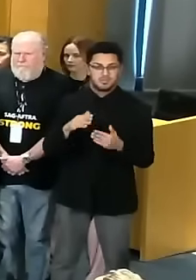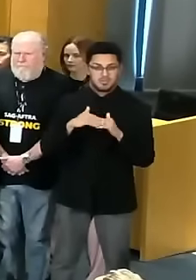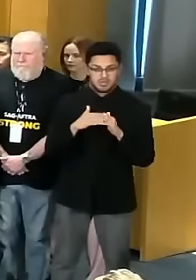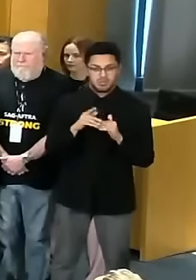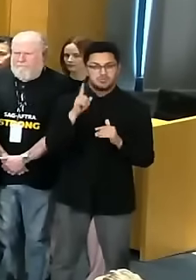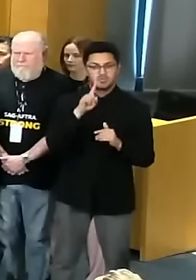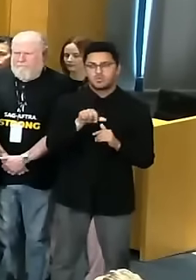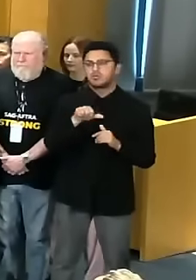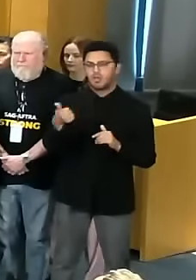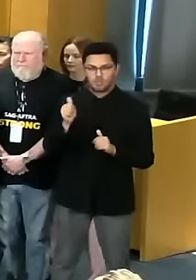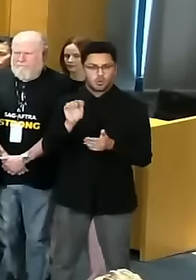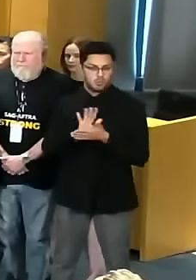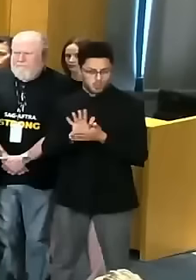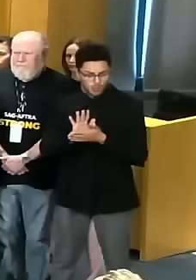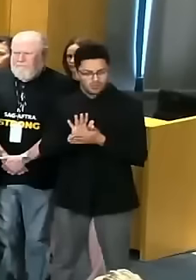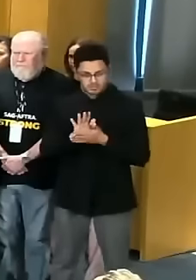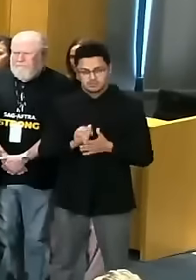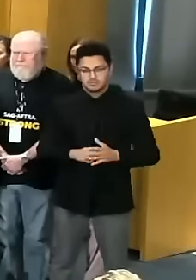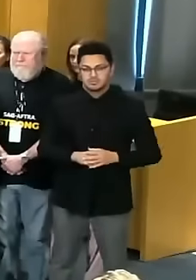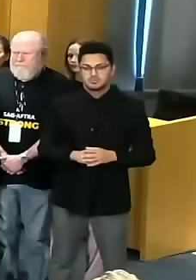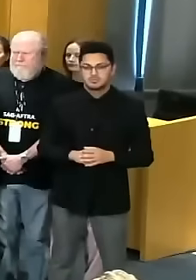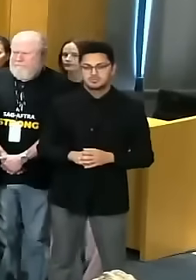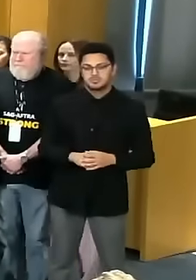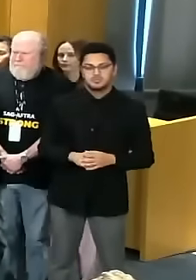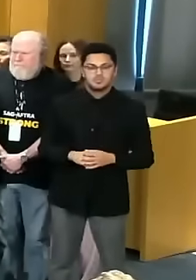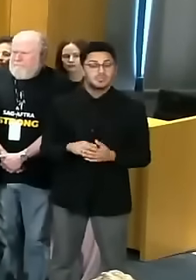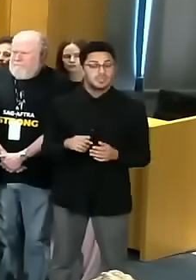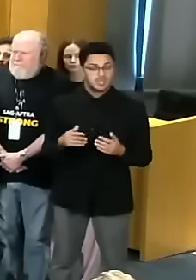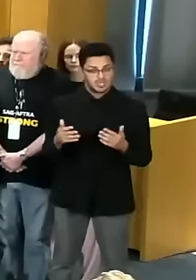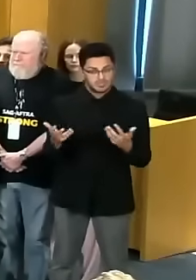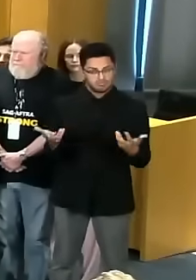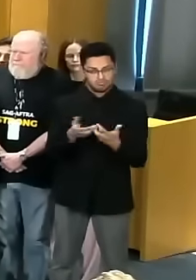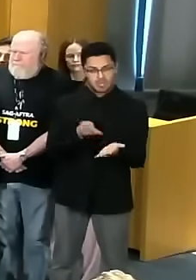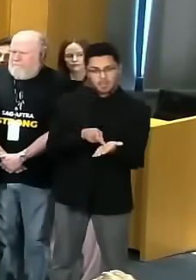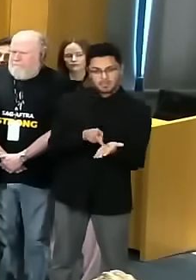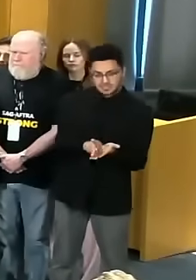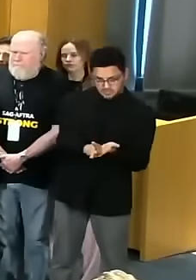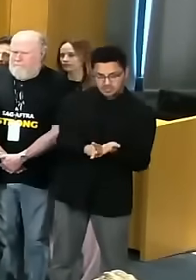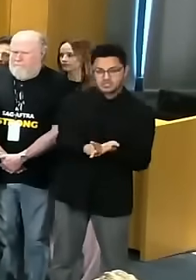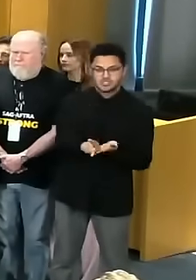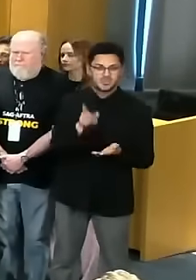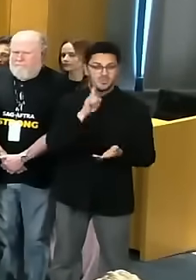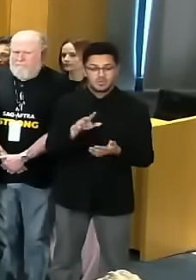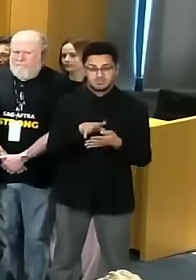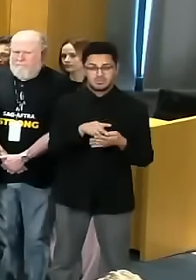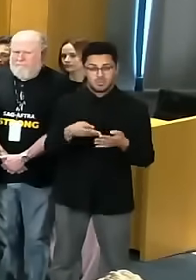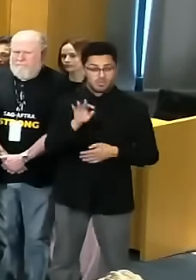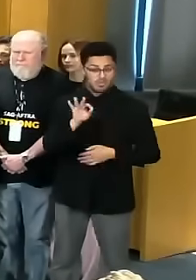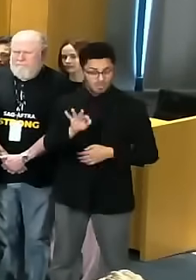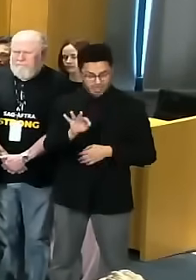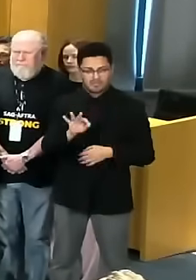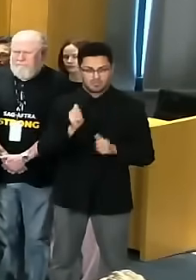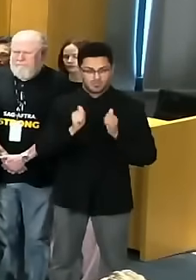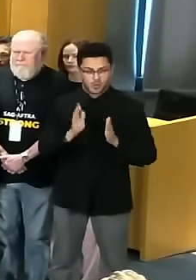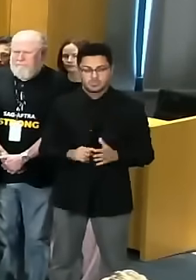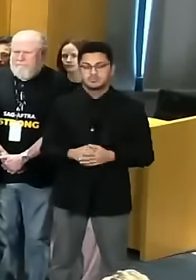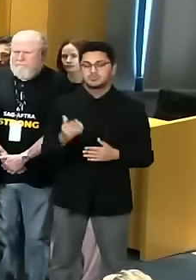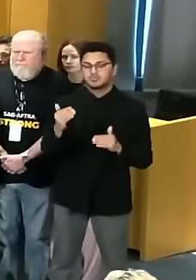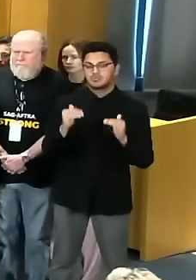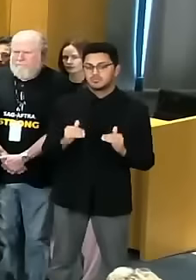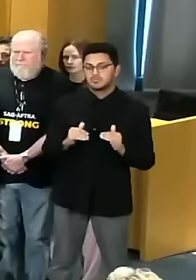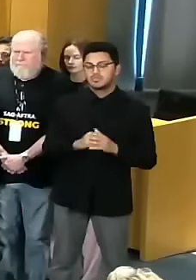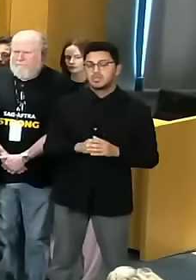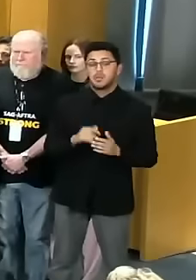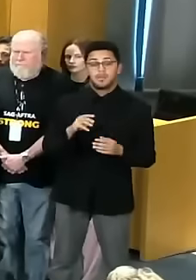motion pictures. We have substantial increases to compensation for Schedule F performers. We have the application of major